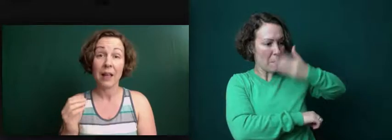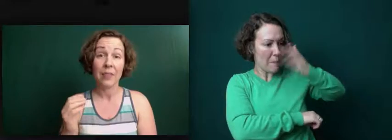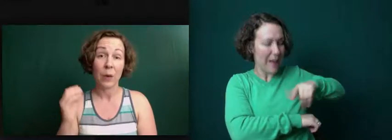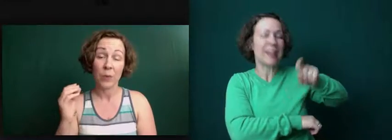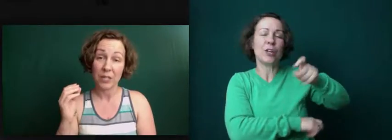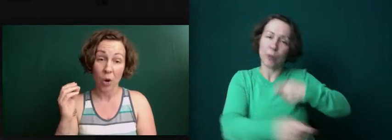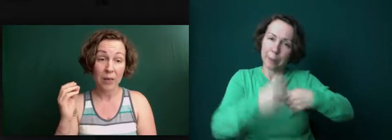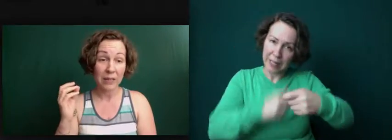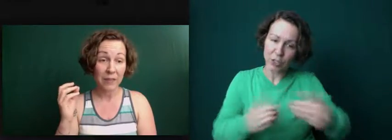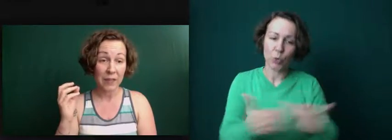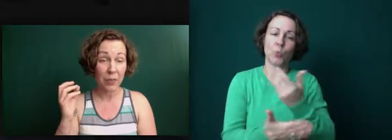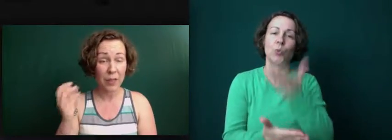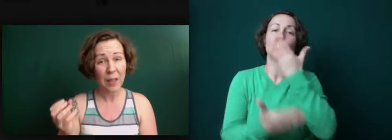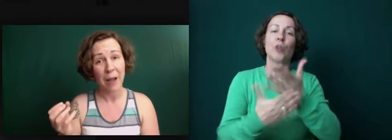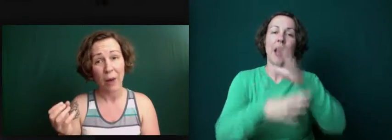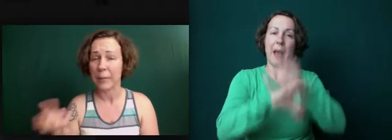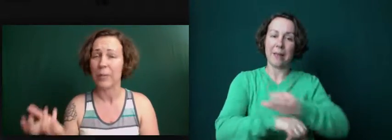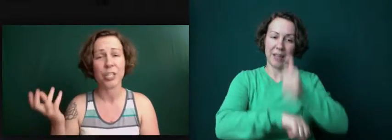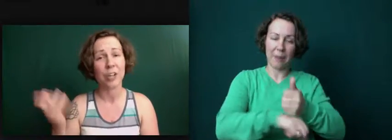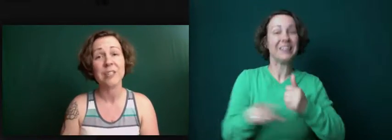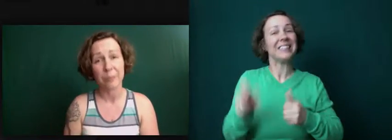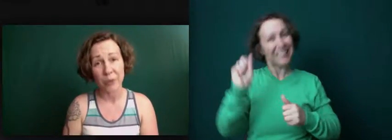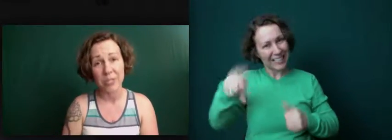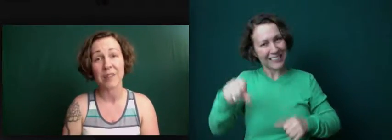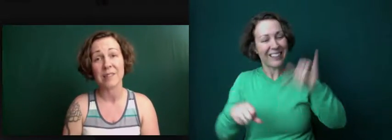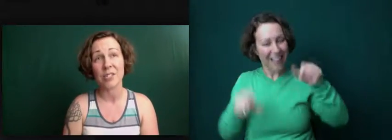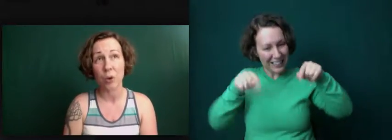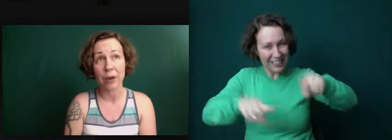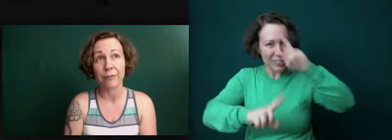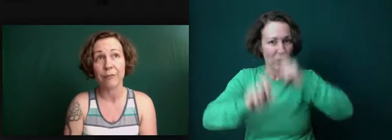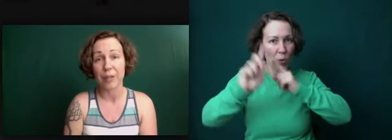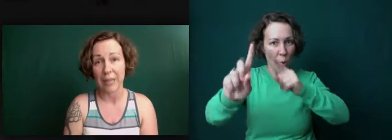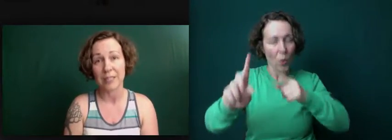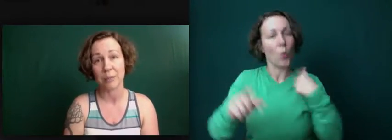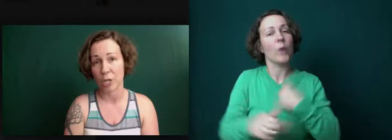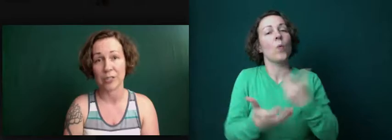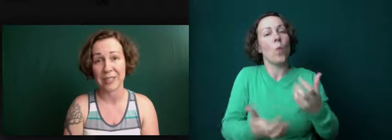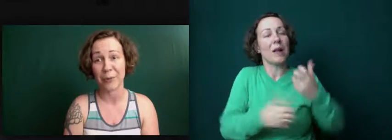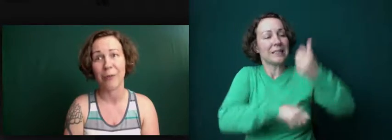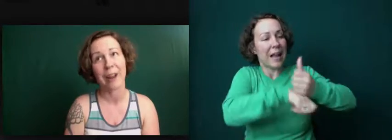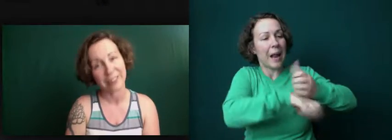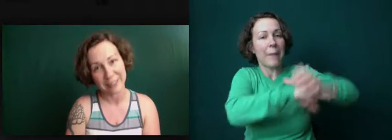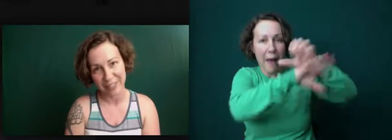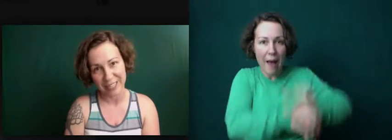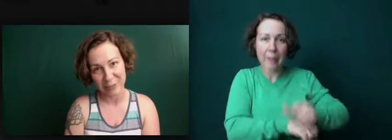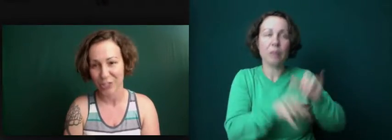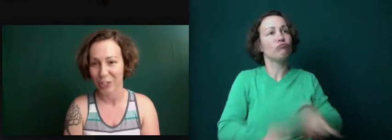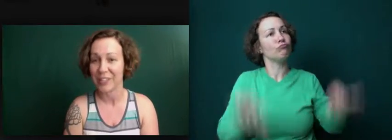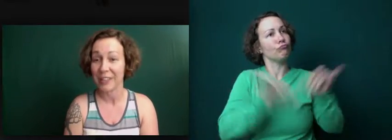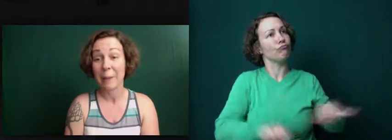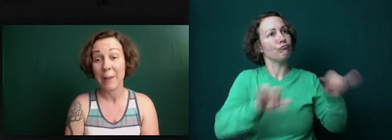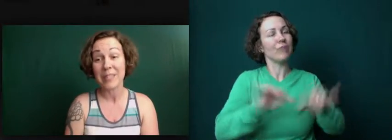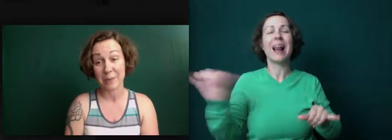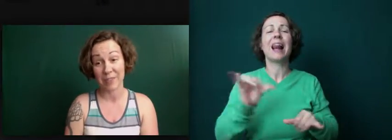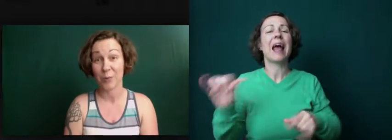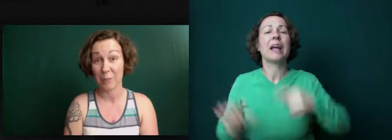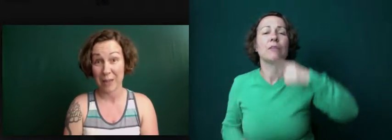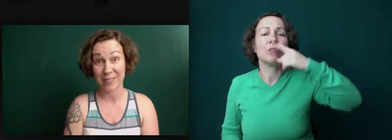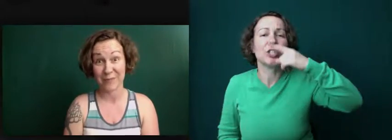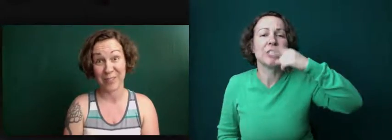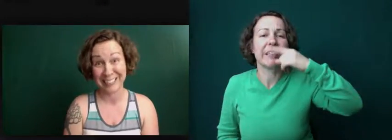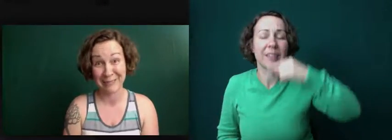habit that we don't even think about, like brushing our teeth. Most of us don't ever forget to brush our teeth, or rarely forget to brush our teeth. Maybe some